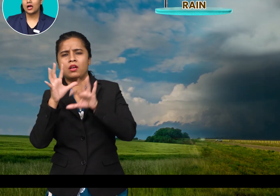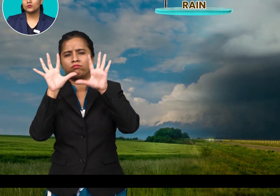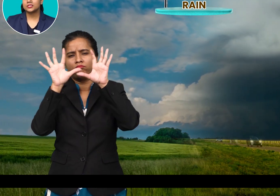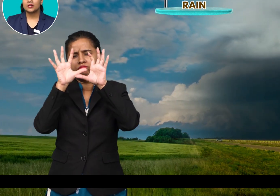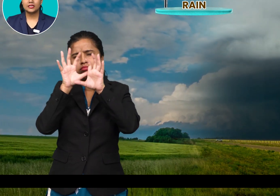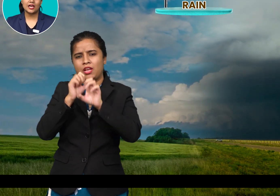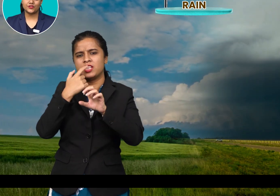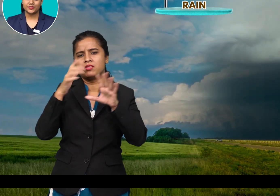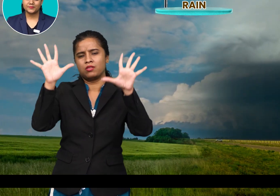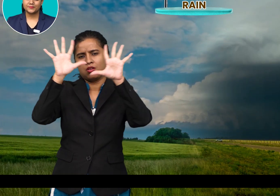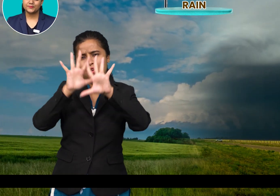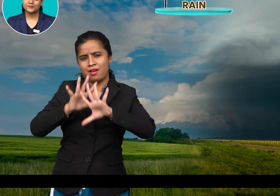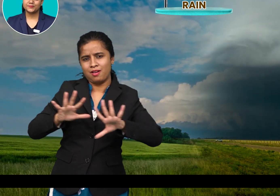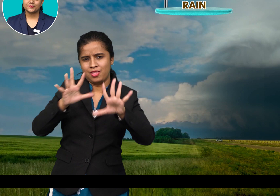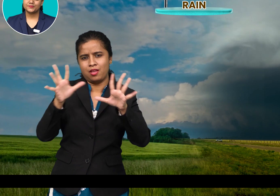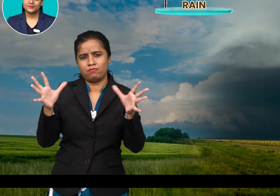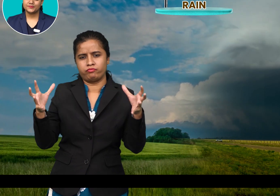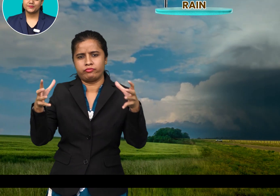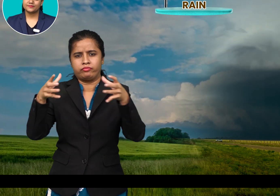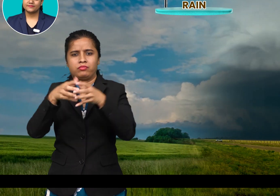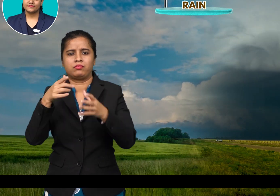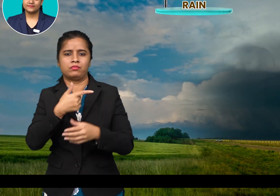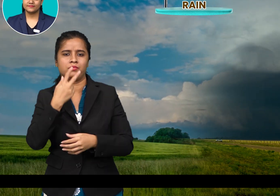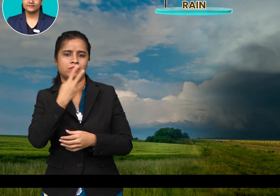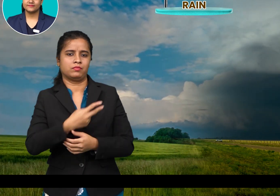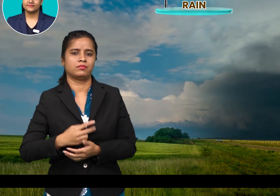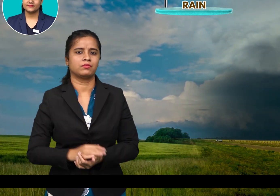dark clouds gathering.